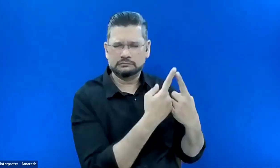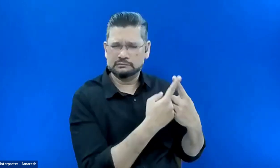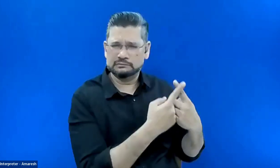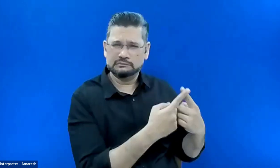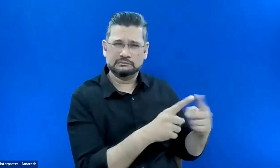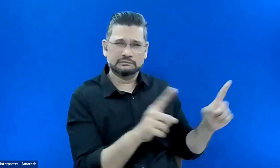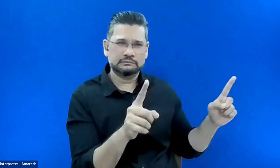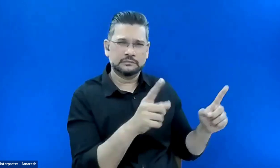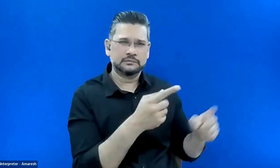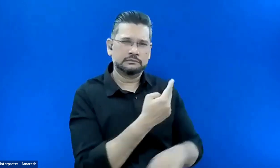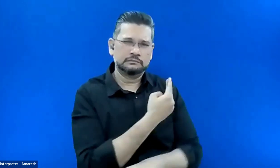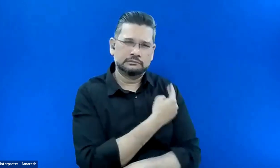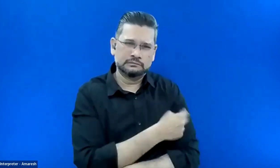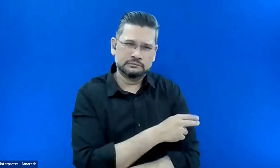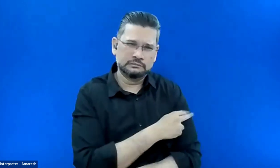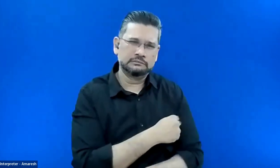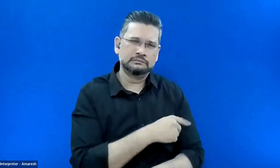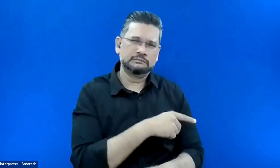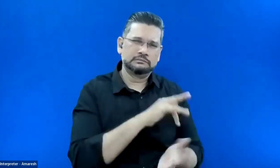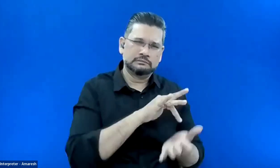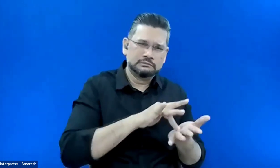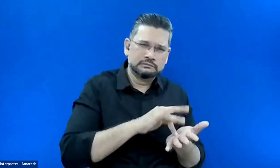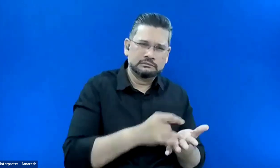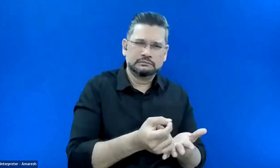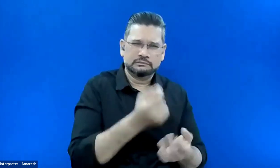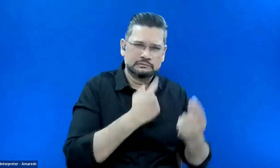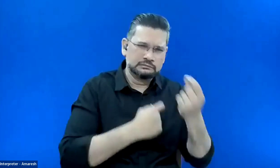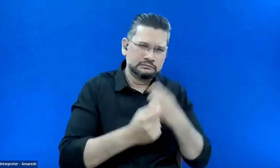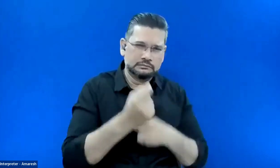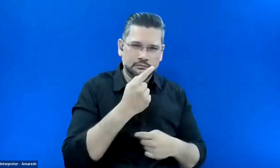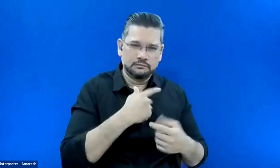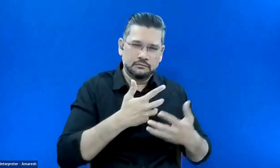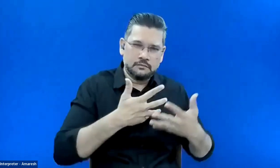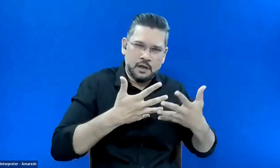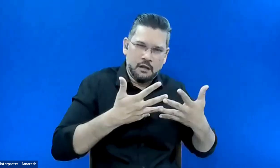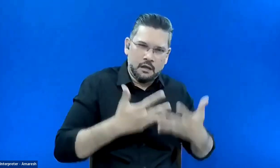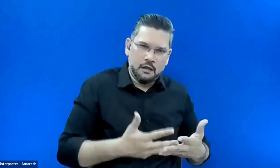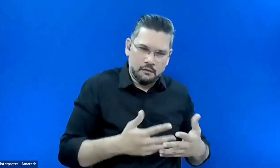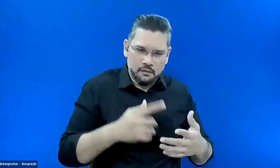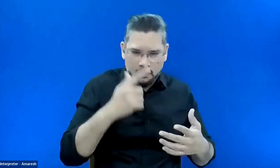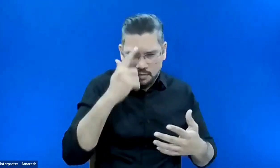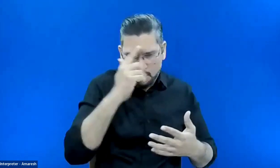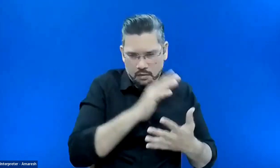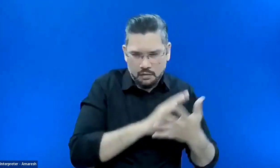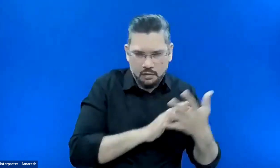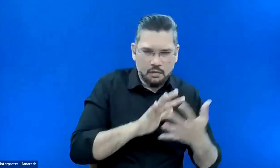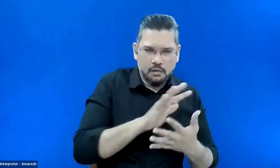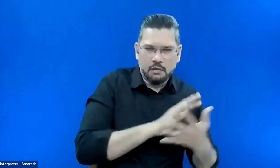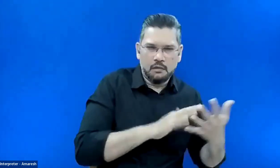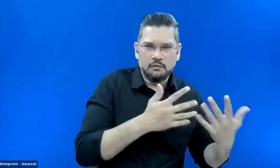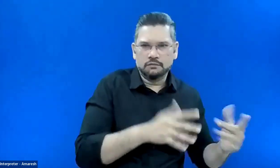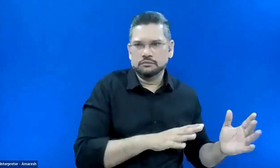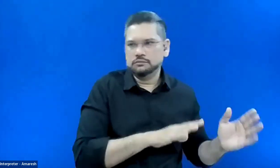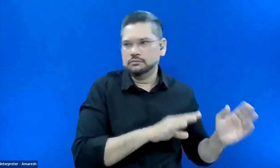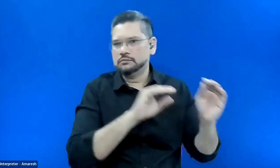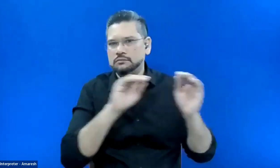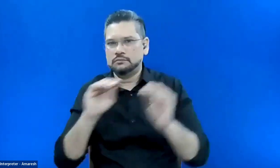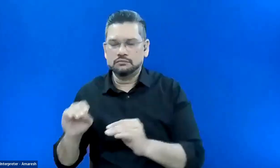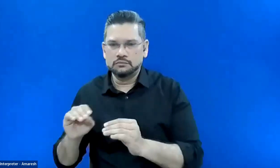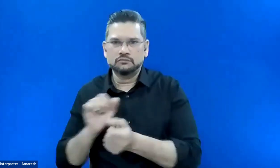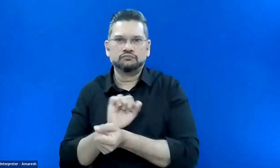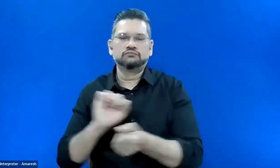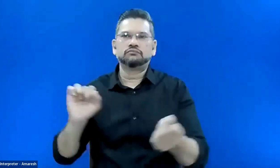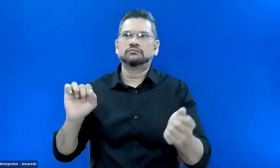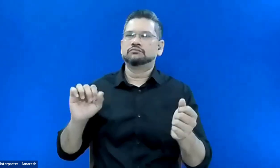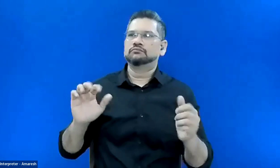heavy medication. This person can't really just go back into society. They view you